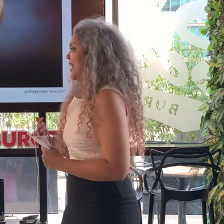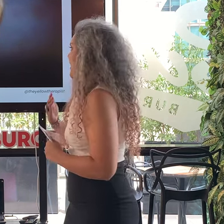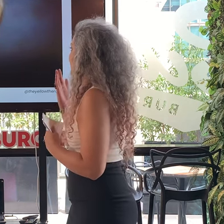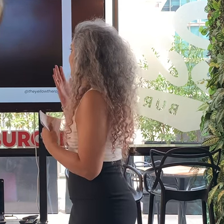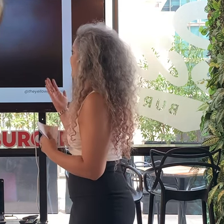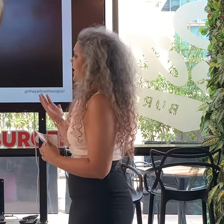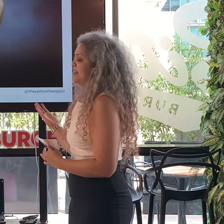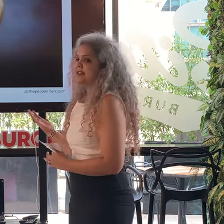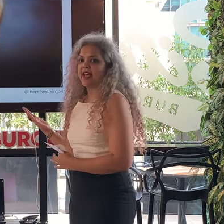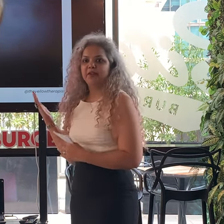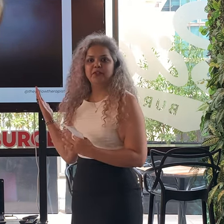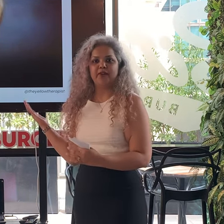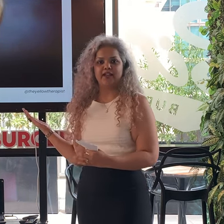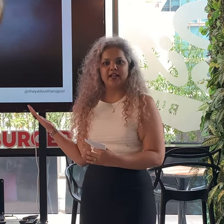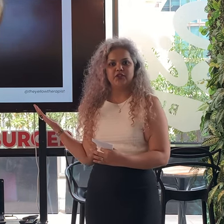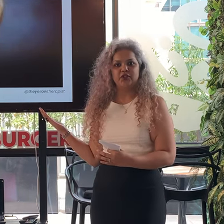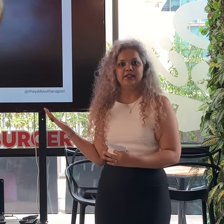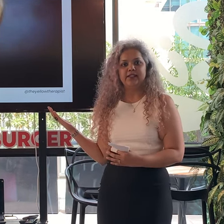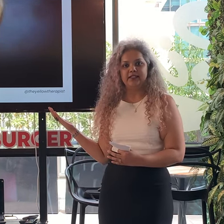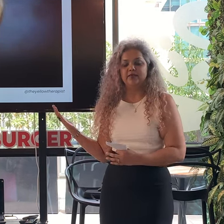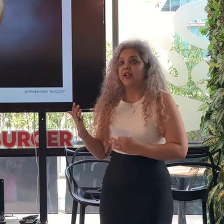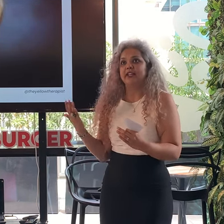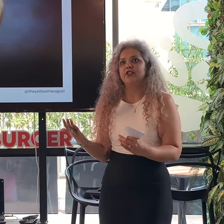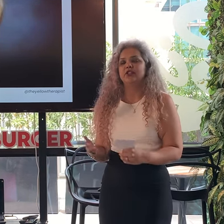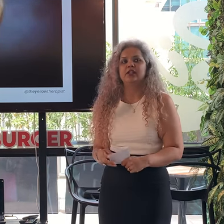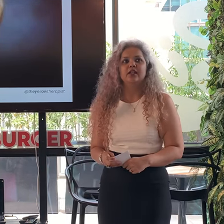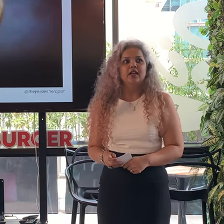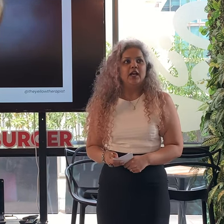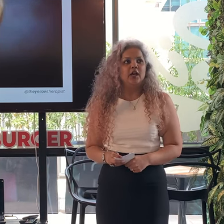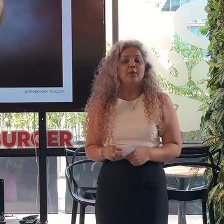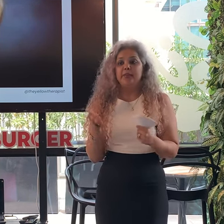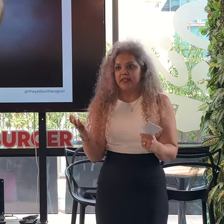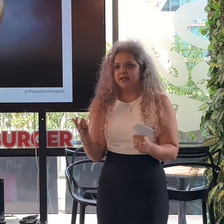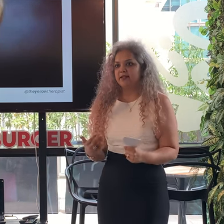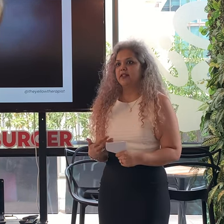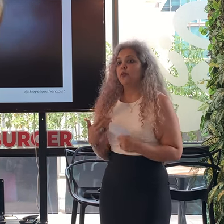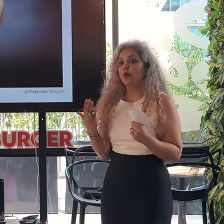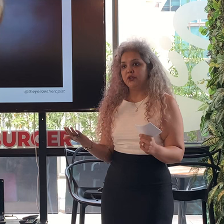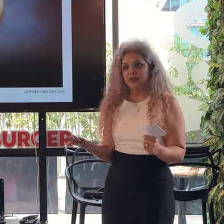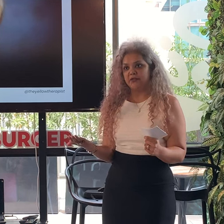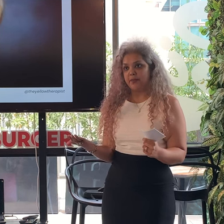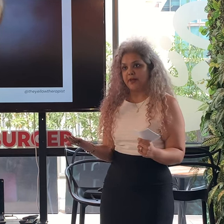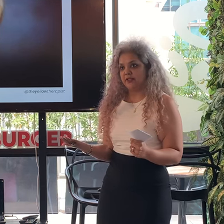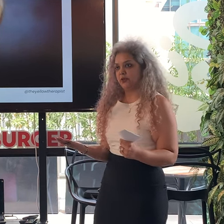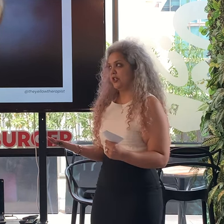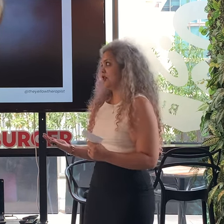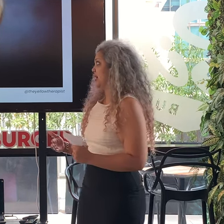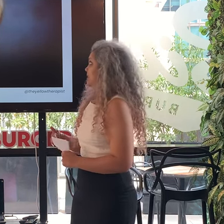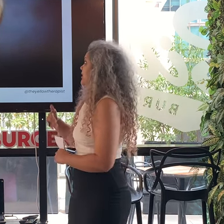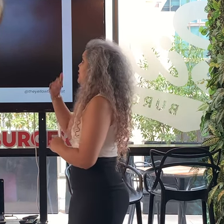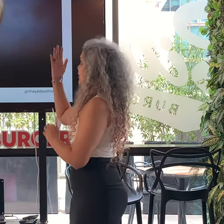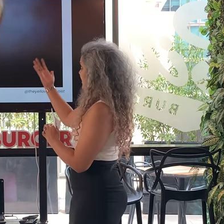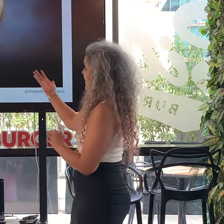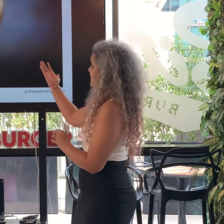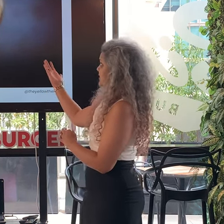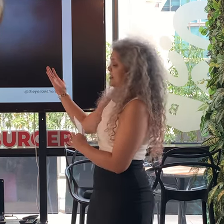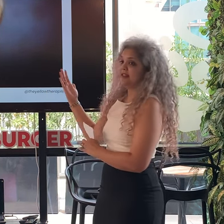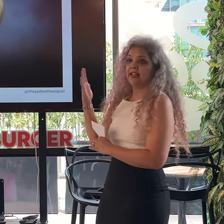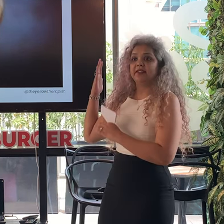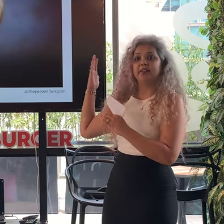And if parents have the financial means, they want to give the best to their child. So that's the reason I think